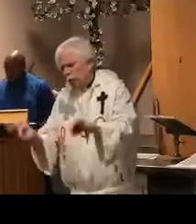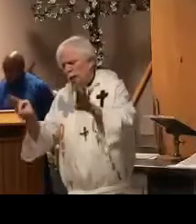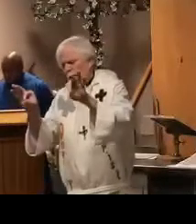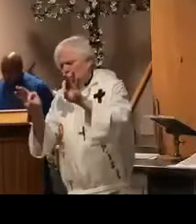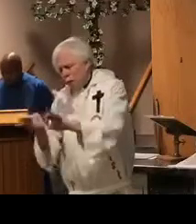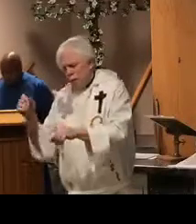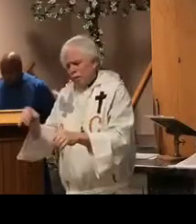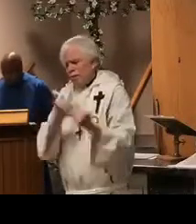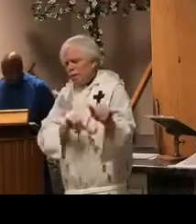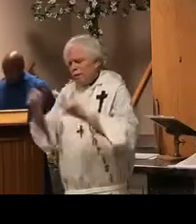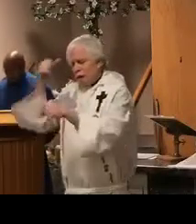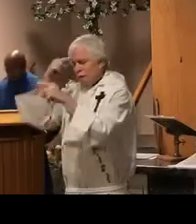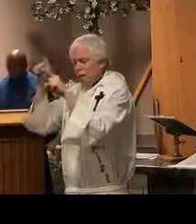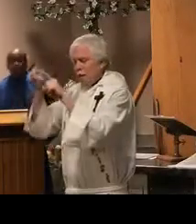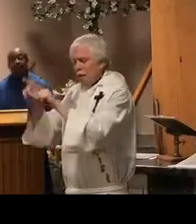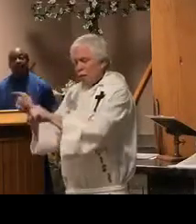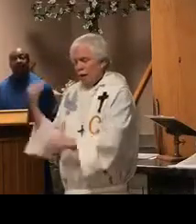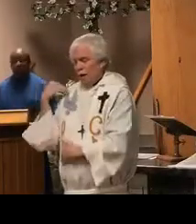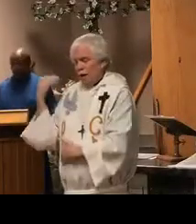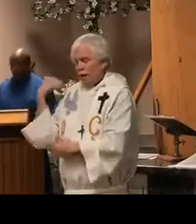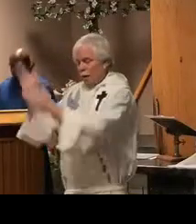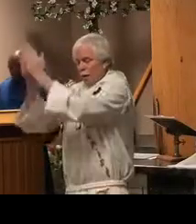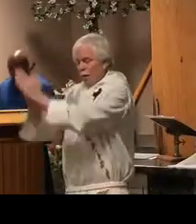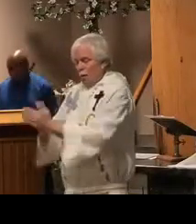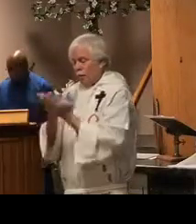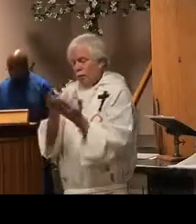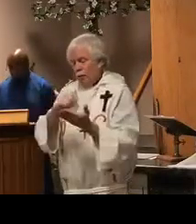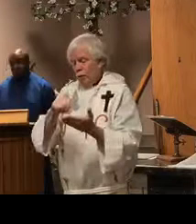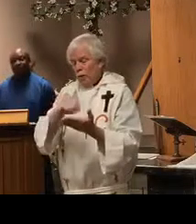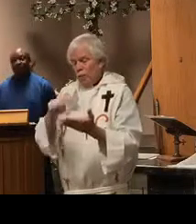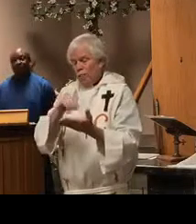in agreement with the word that was already written. So Peter